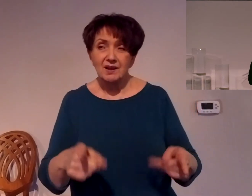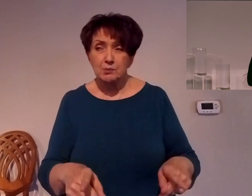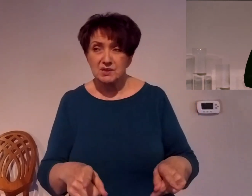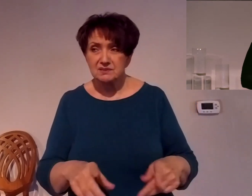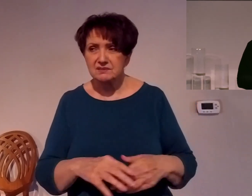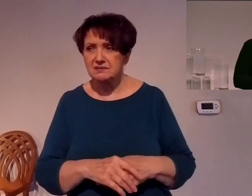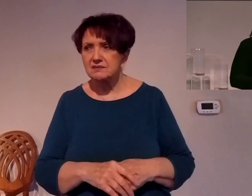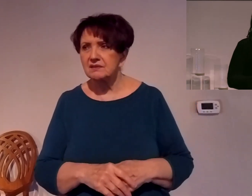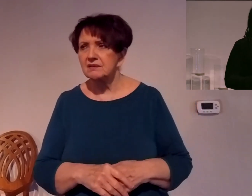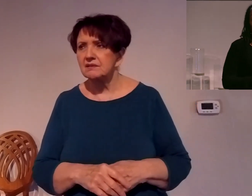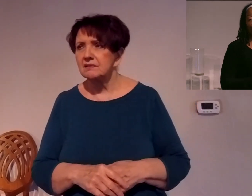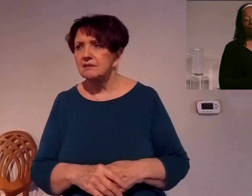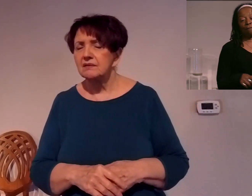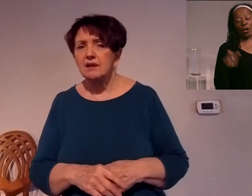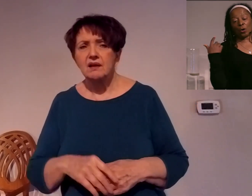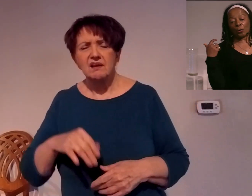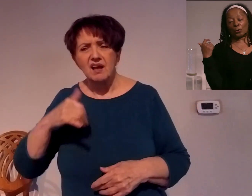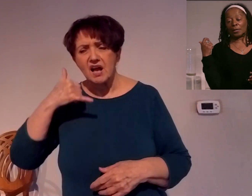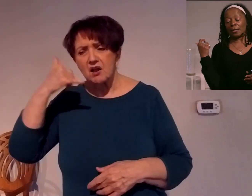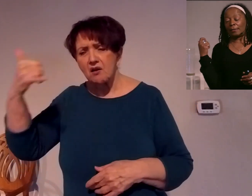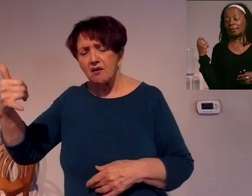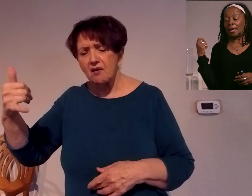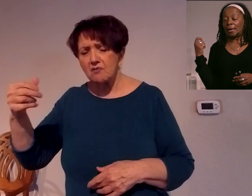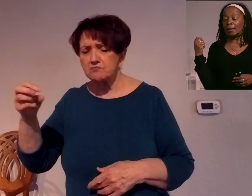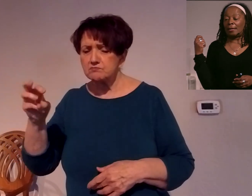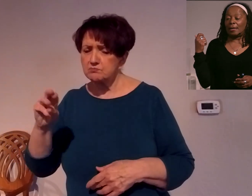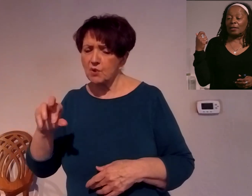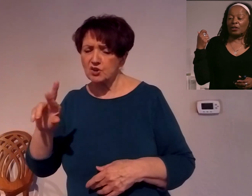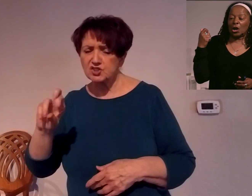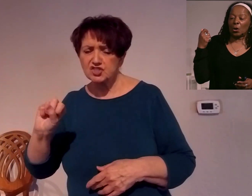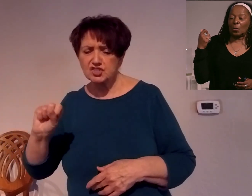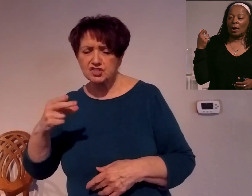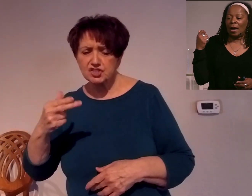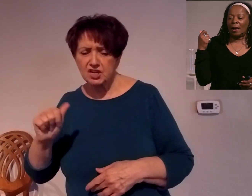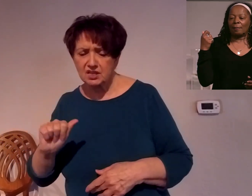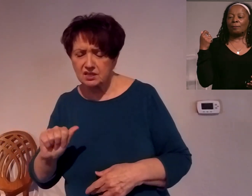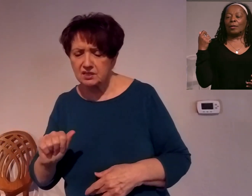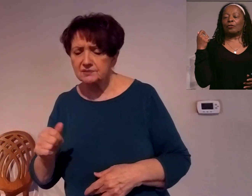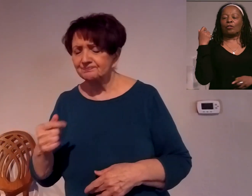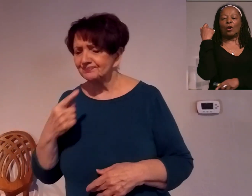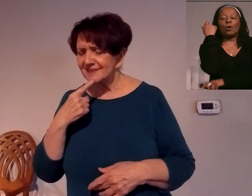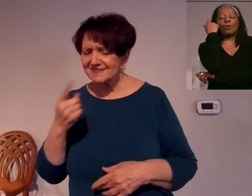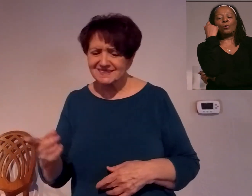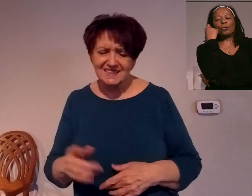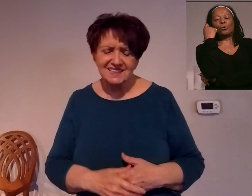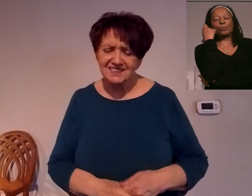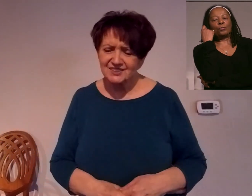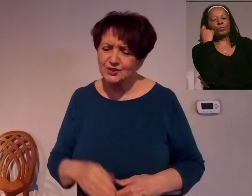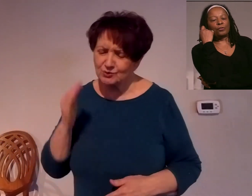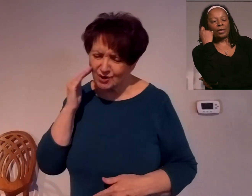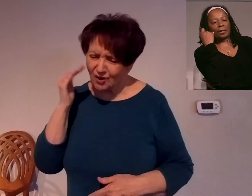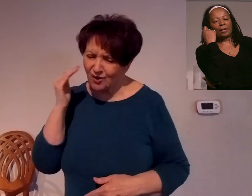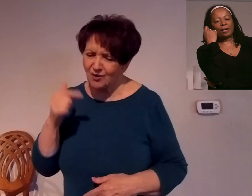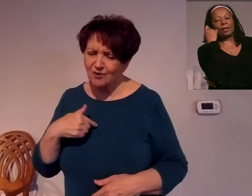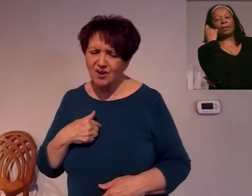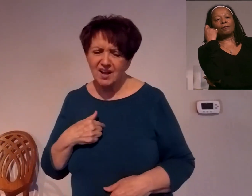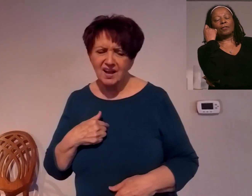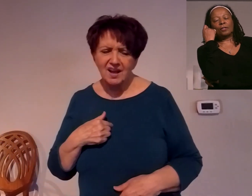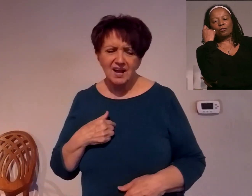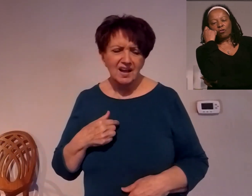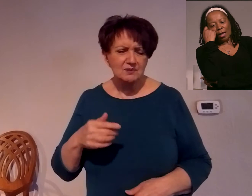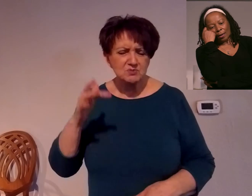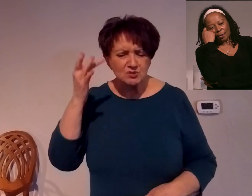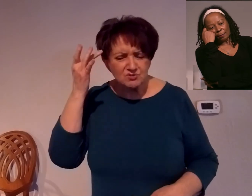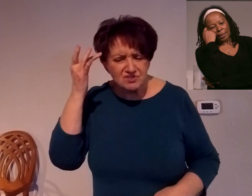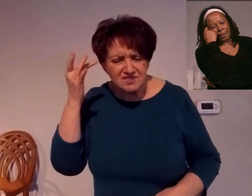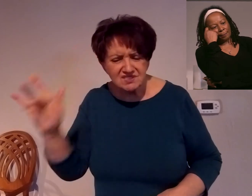I call Marcia Boone on the phone and I say, you know, I'm so sick of